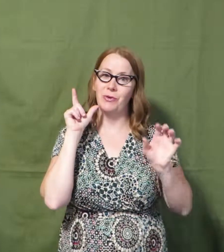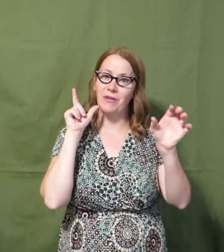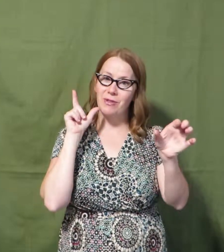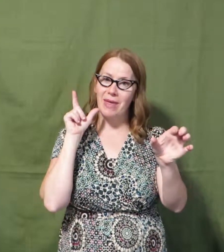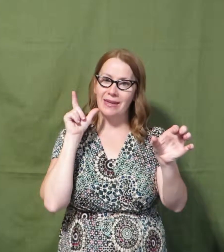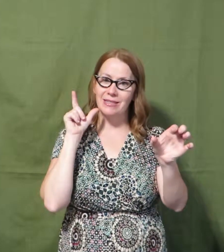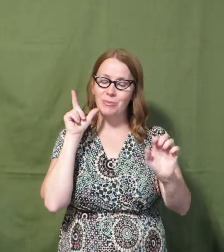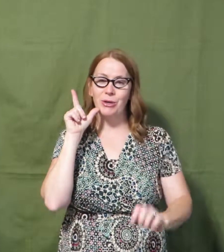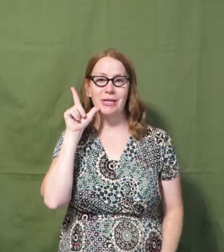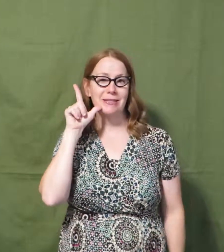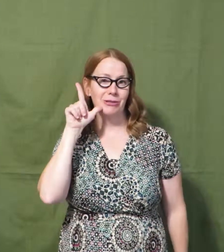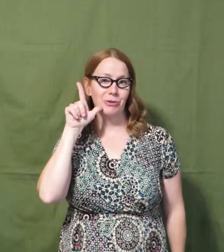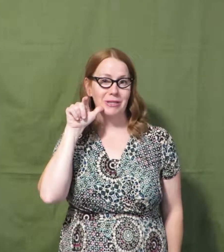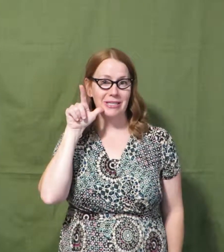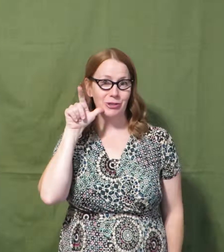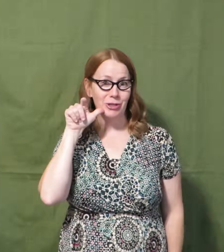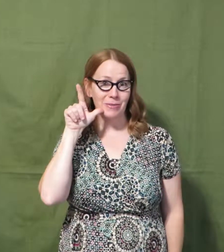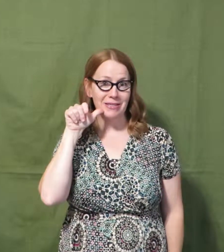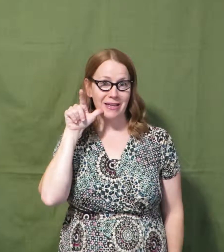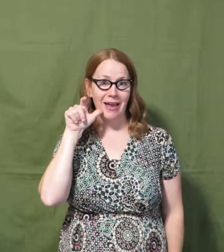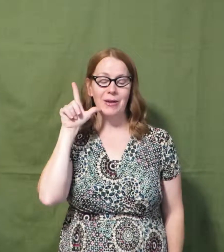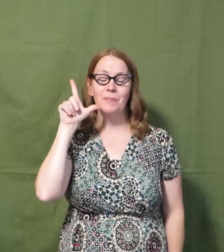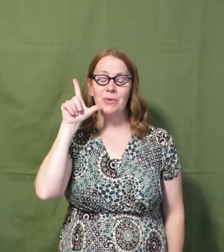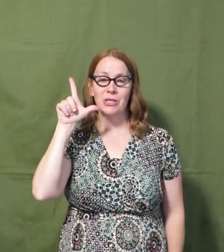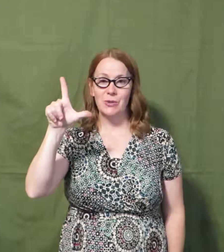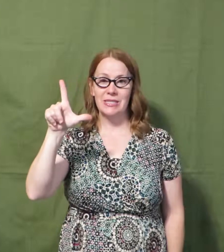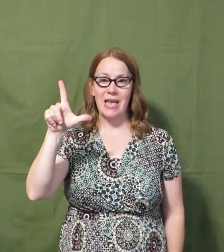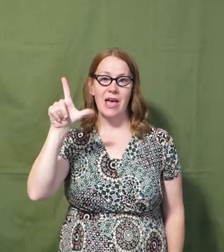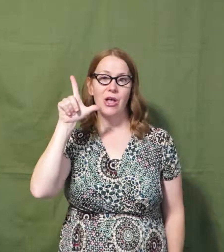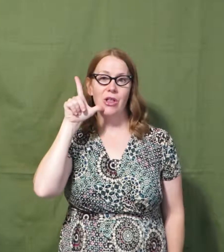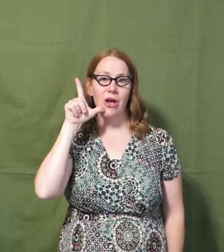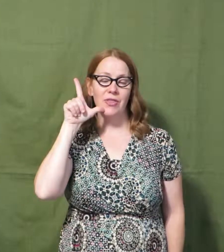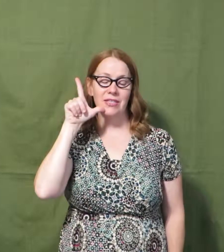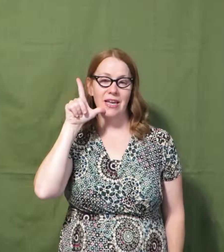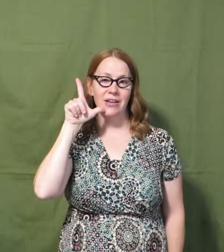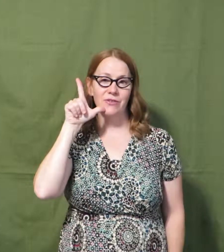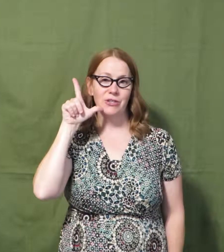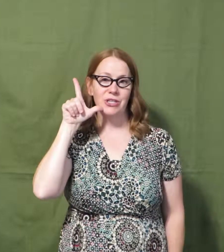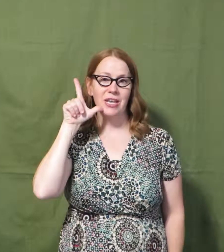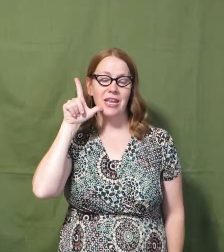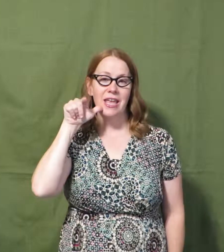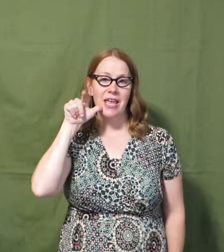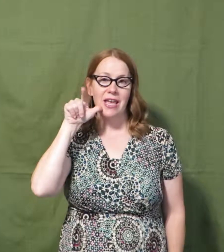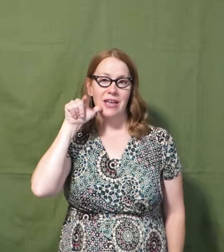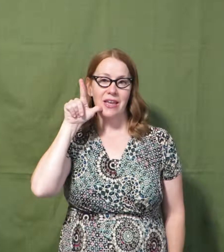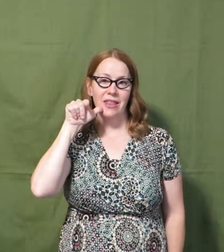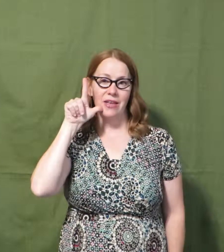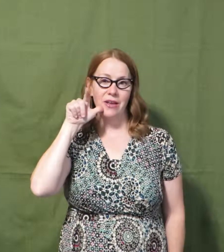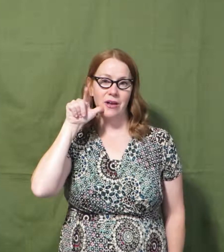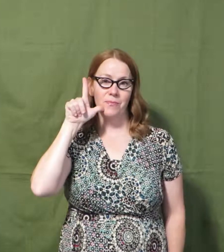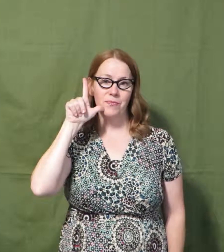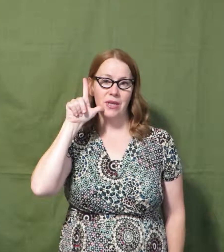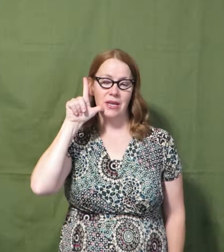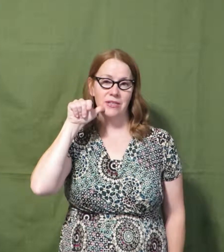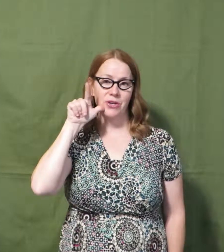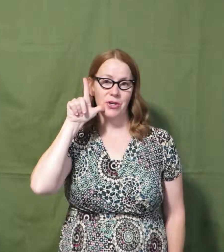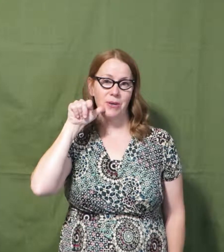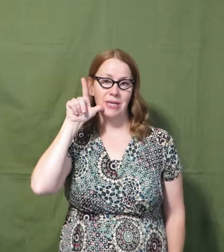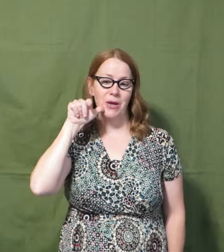give them that experience, then you can teach them the sign. So it's the L on the side of your chin, and the index finger coming down.